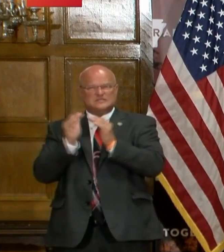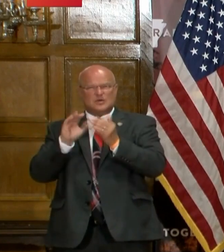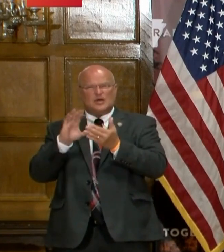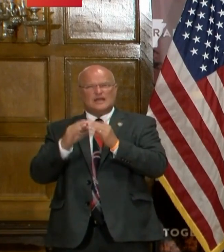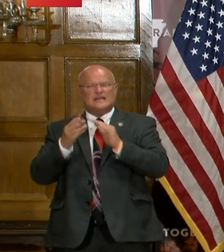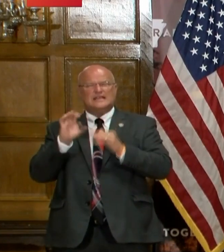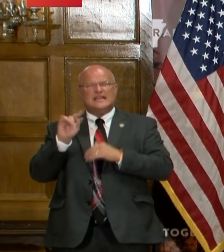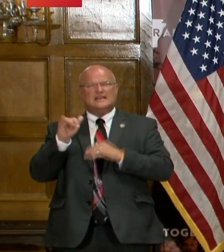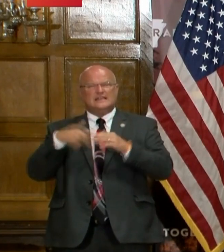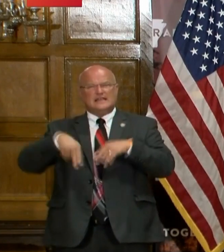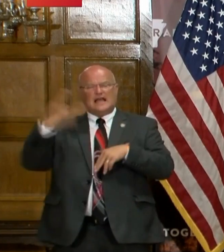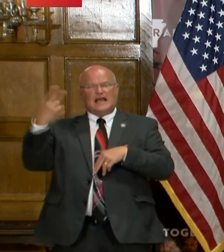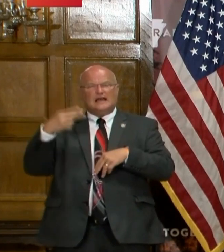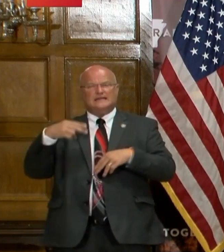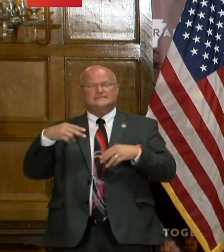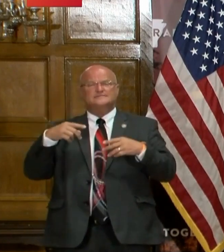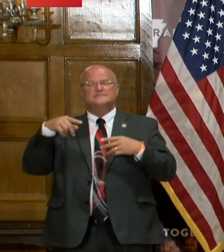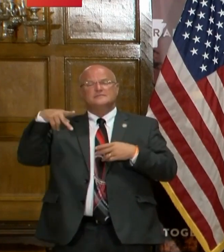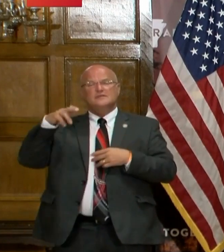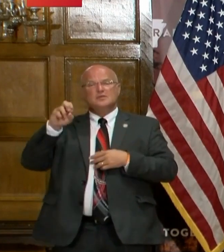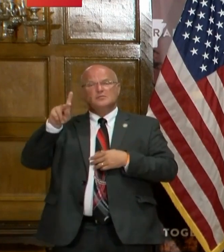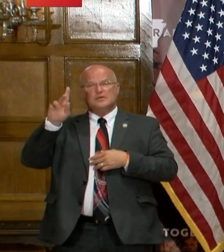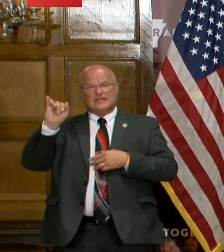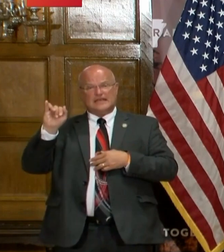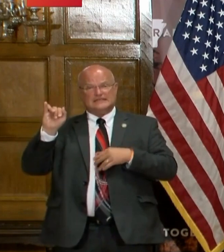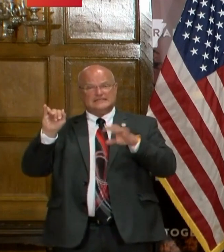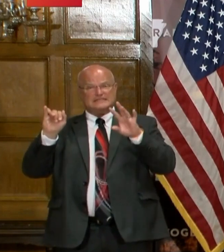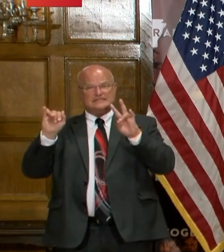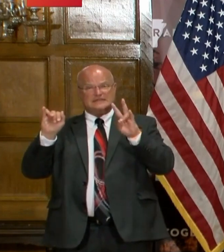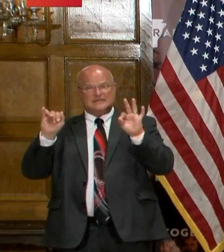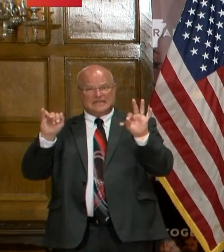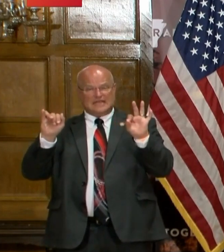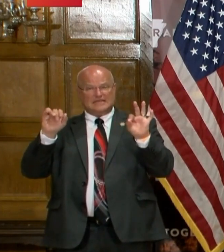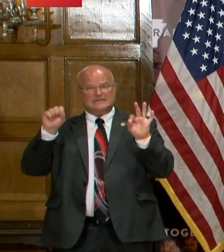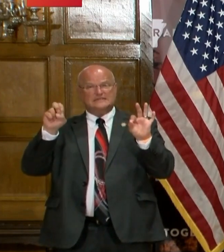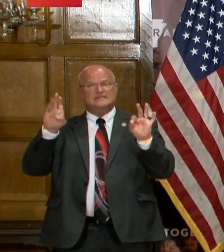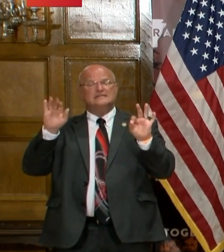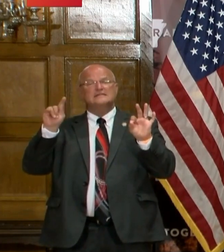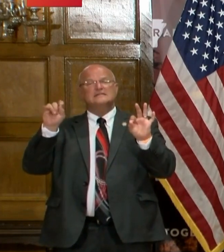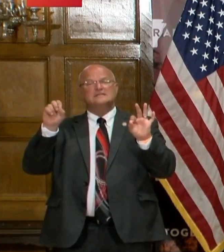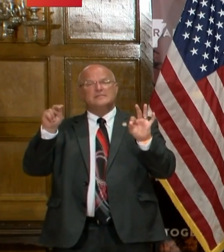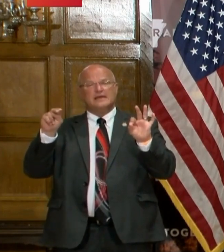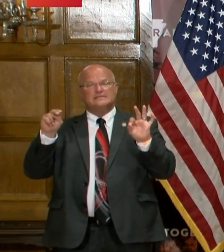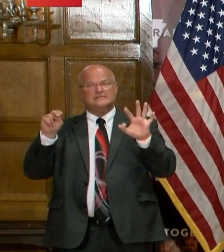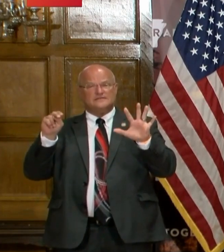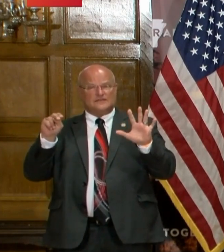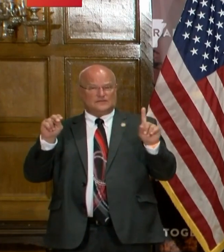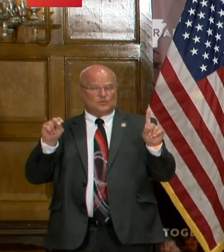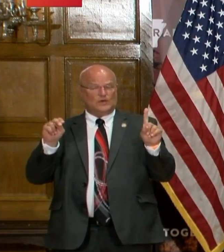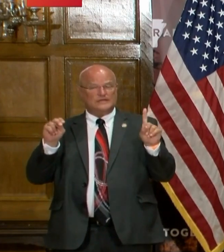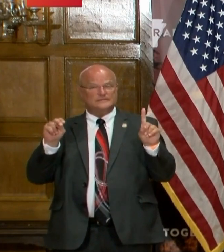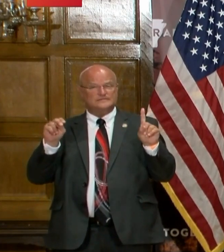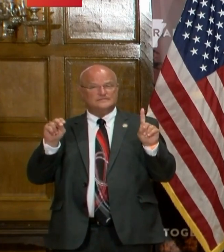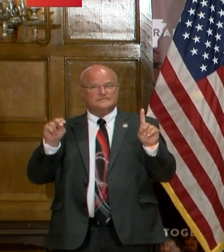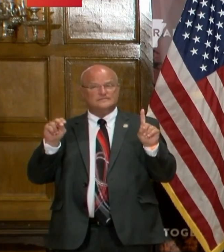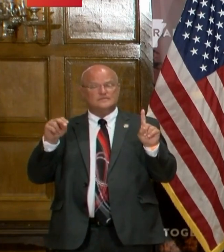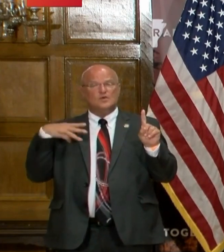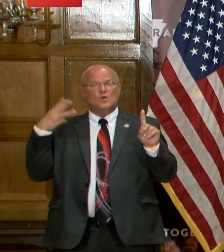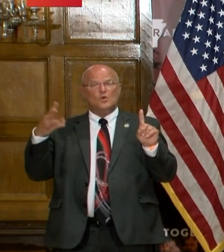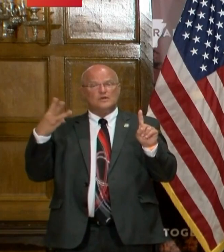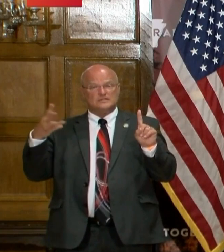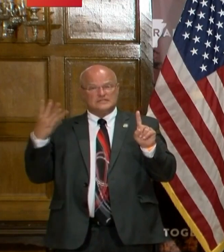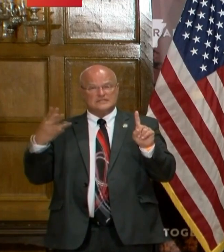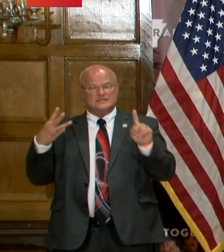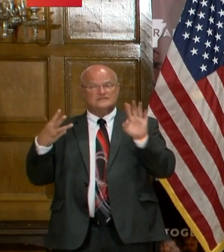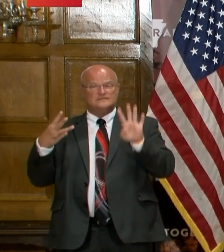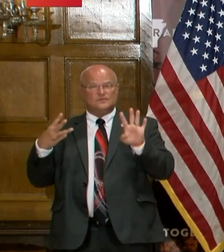high number. Pulaski County with 79, Sebastian County with 51, Washington County